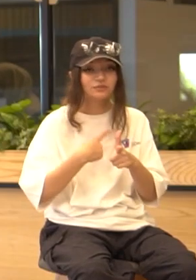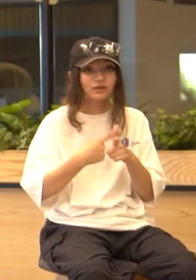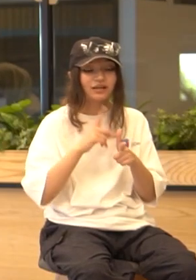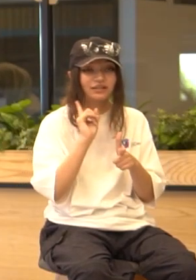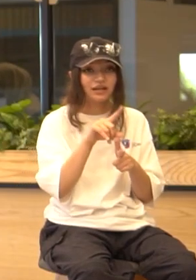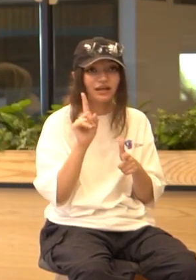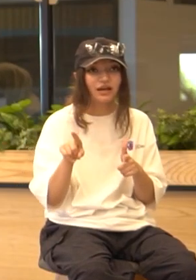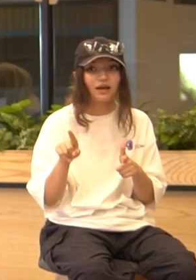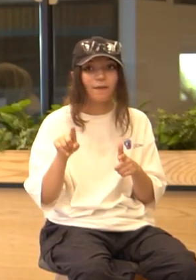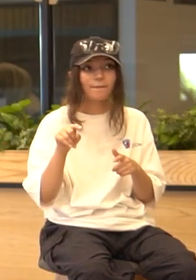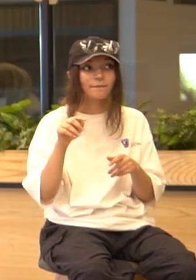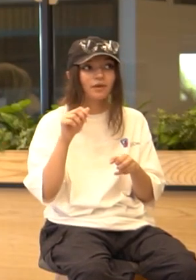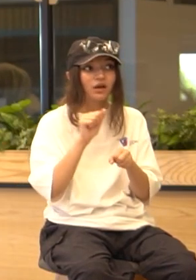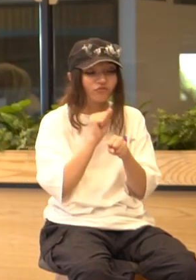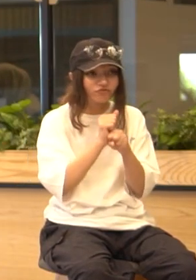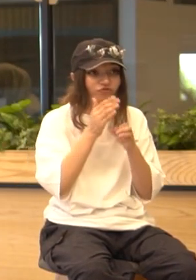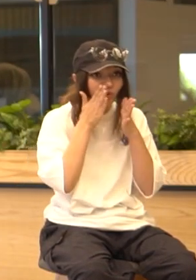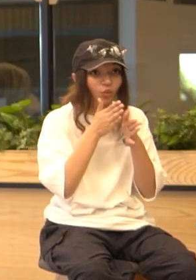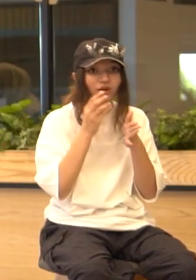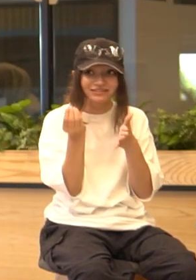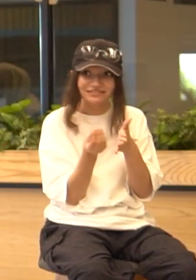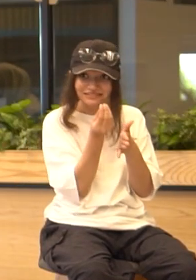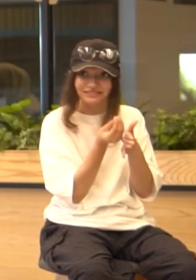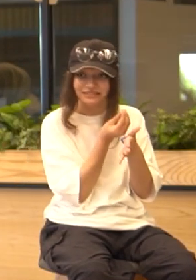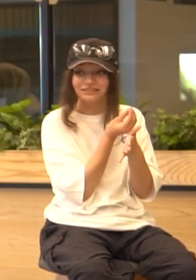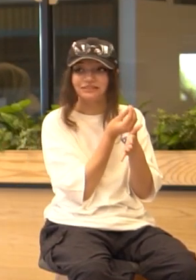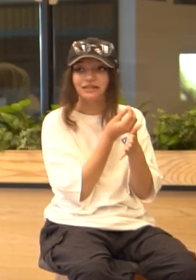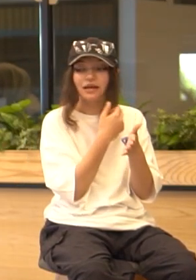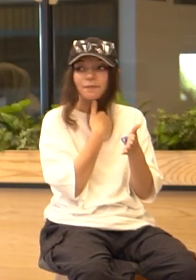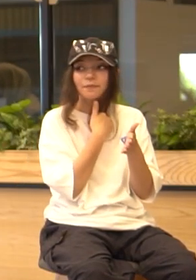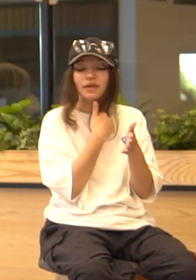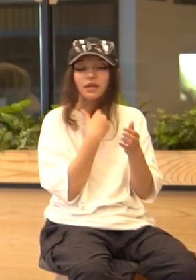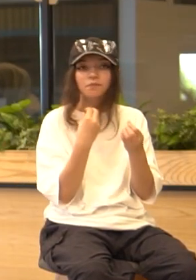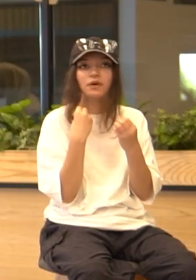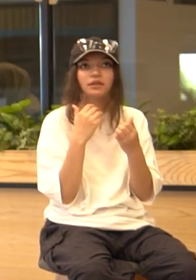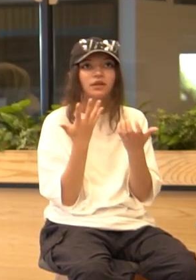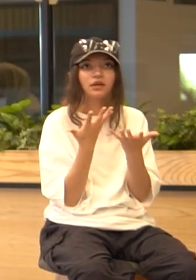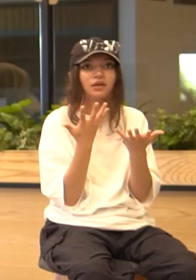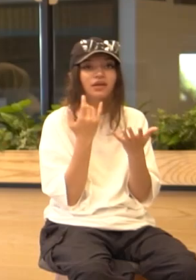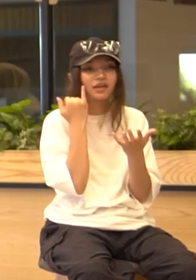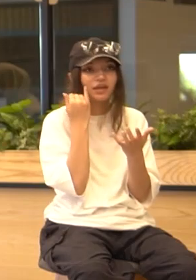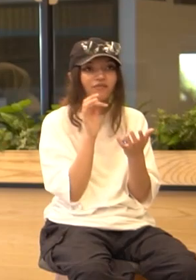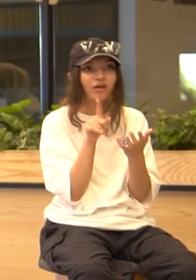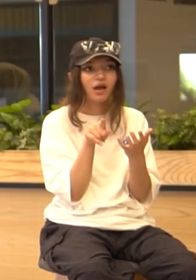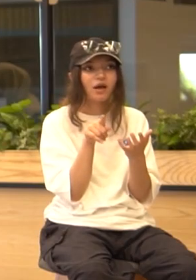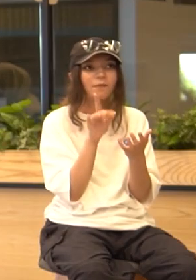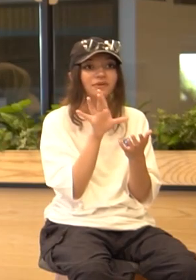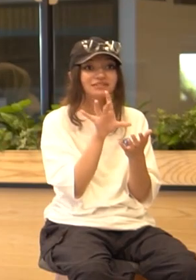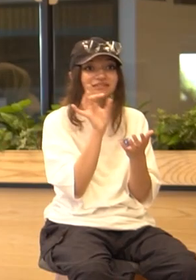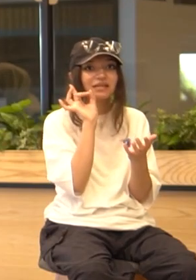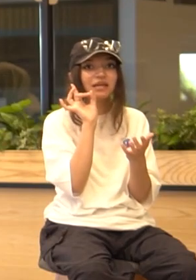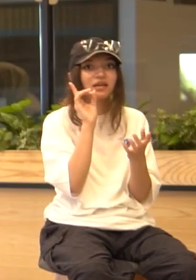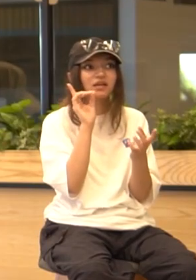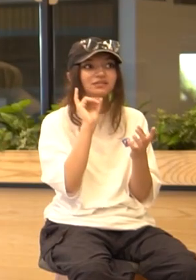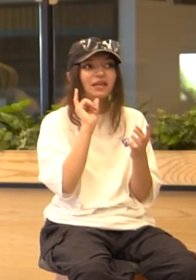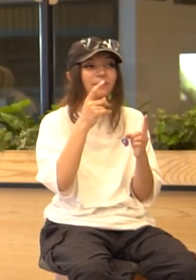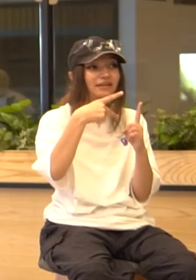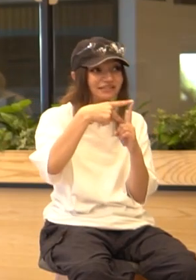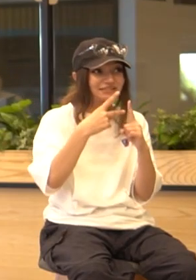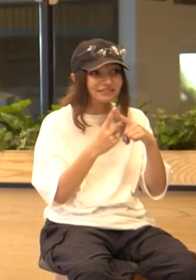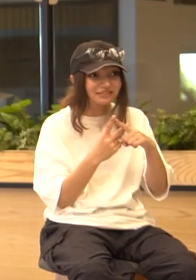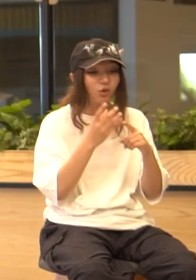something that helps me especially is if you take like geometric shapes, right? If there